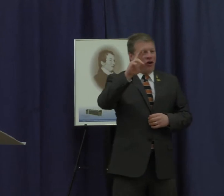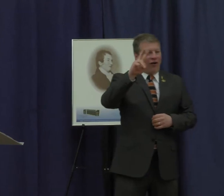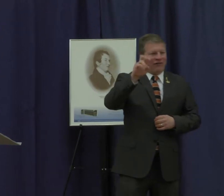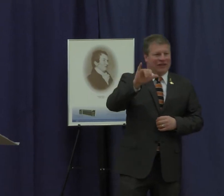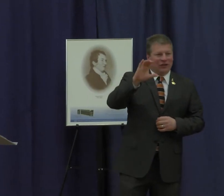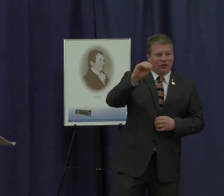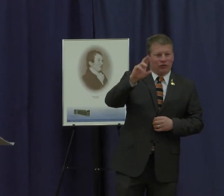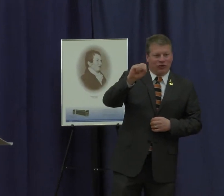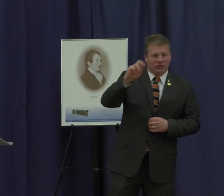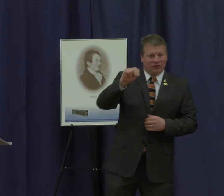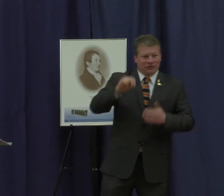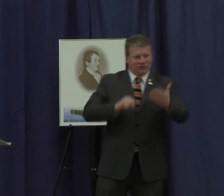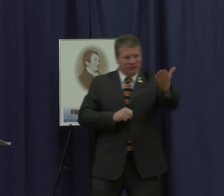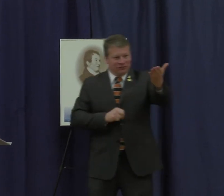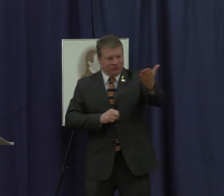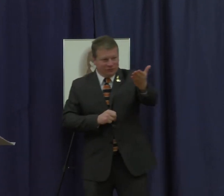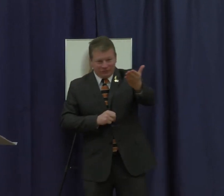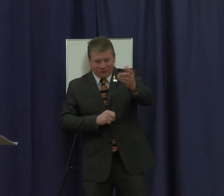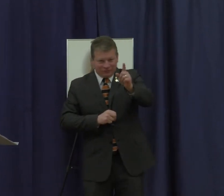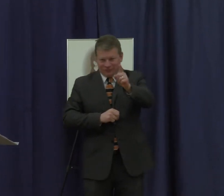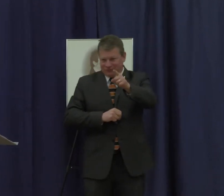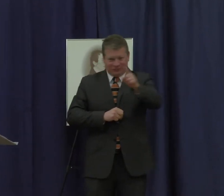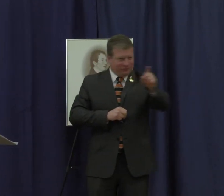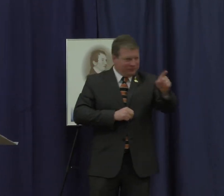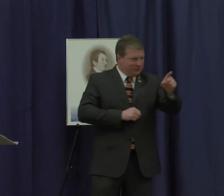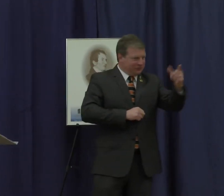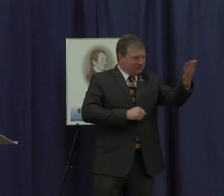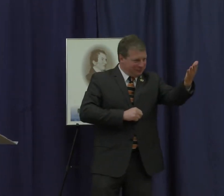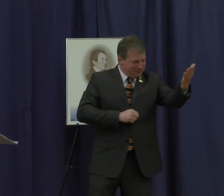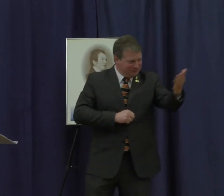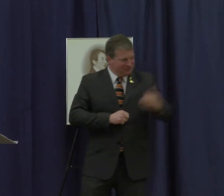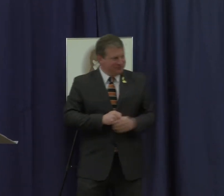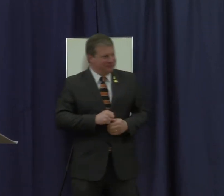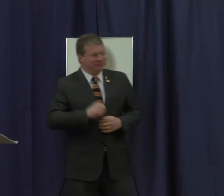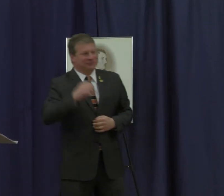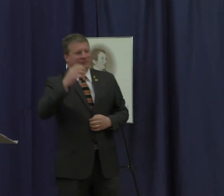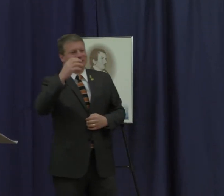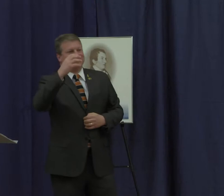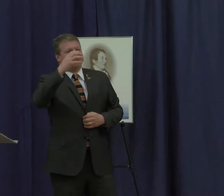executive director, Harvey Corson. Where are you, Harvey?